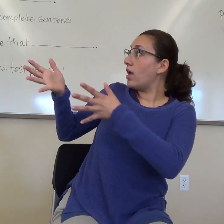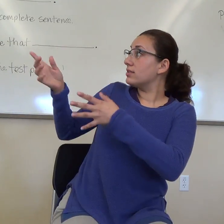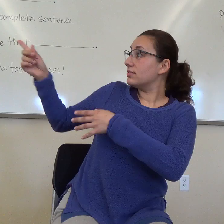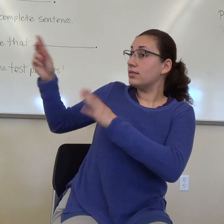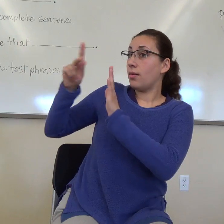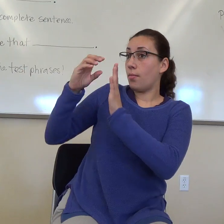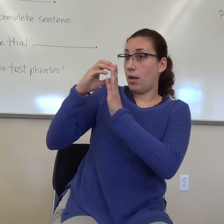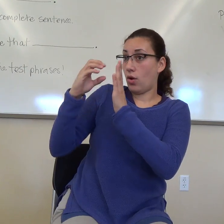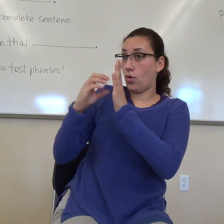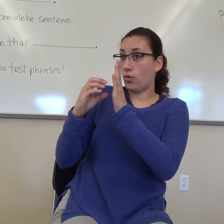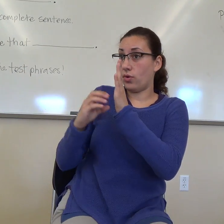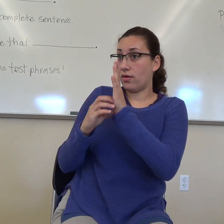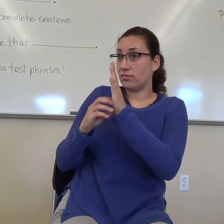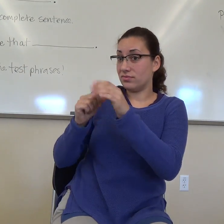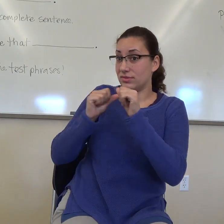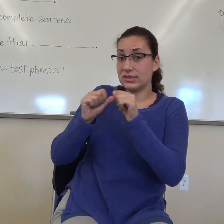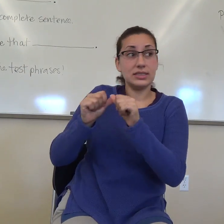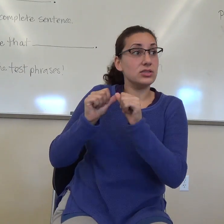paragraph go on to talk about